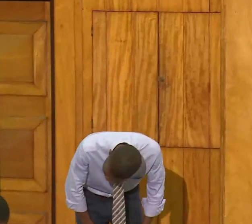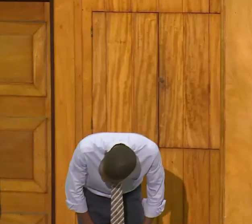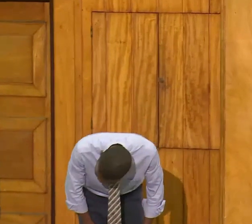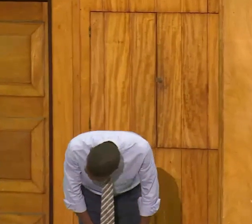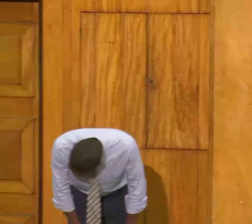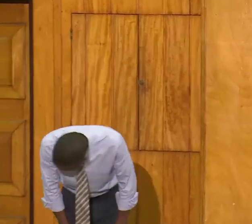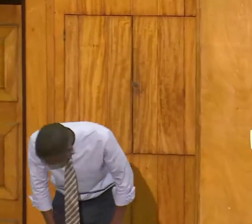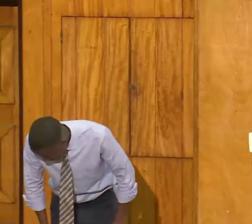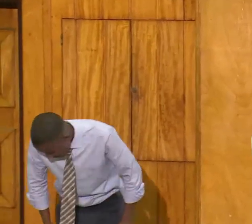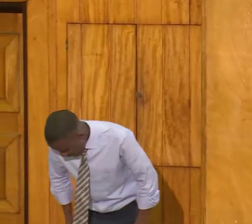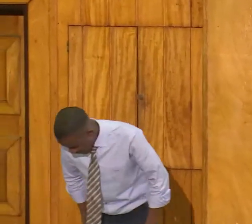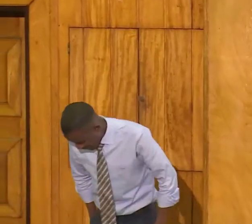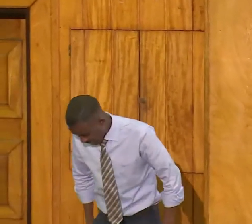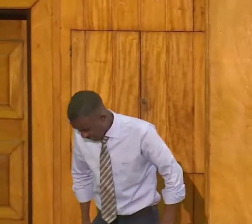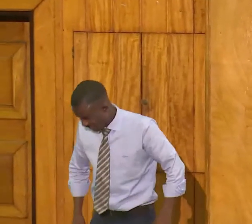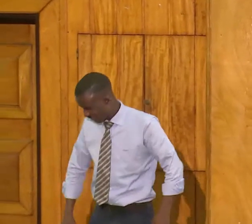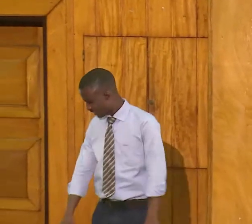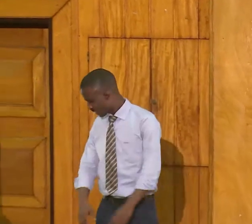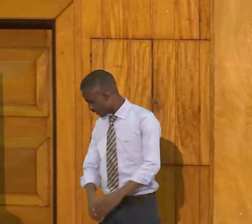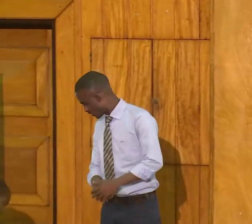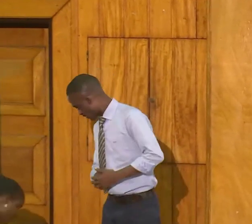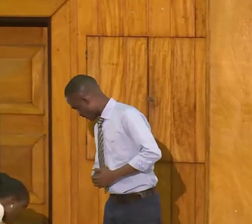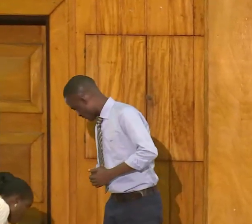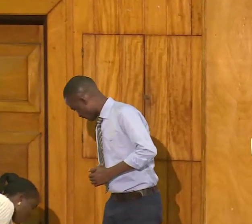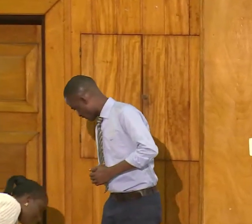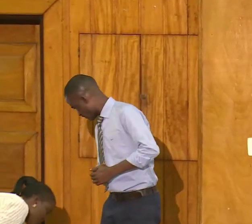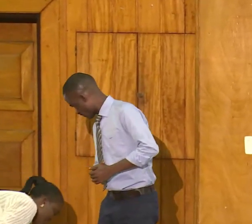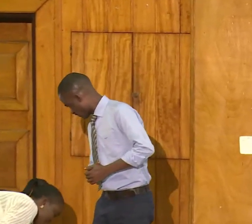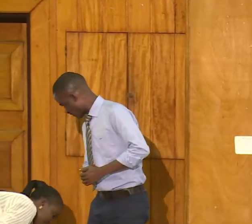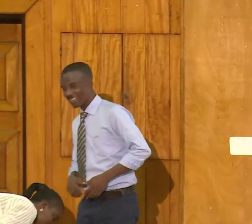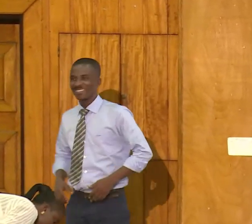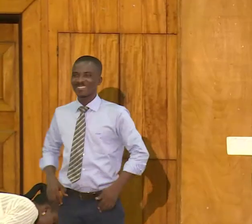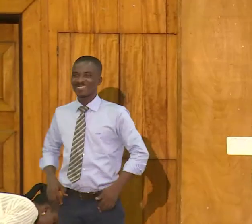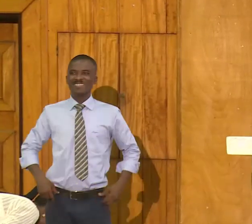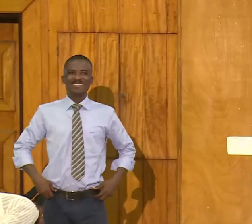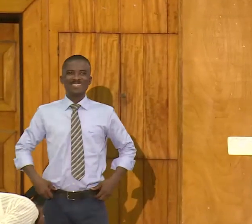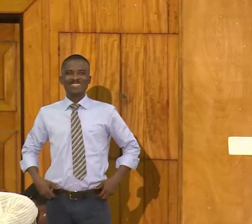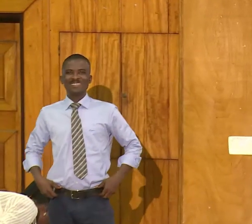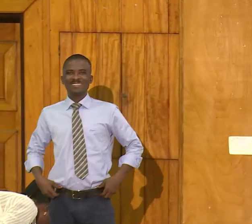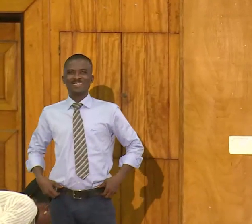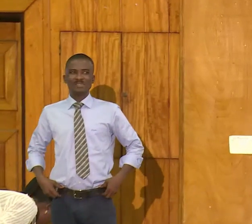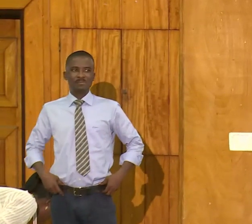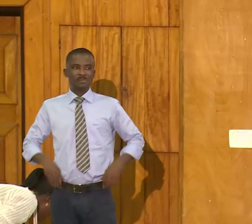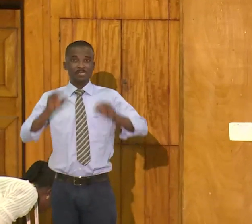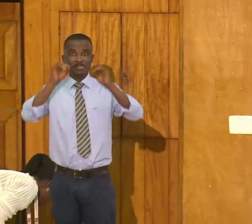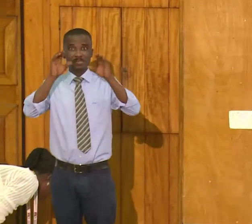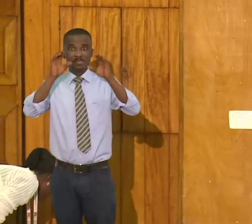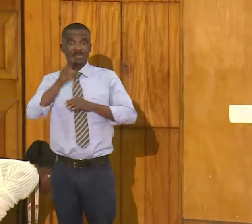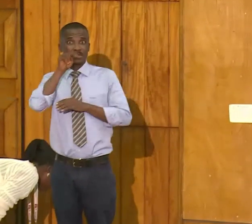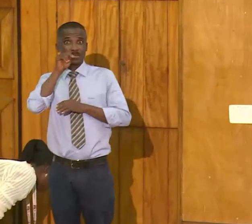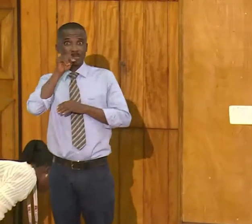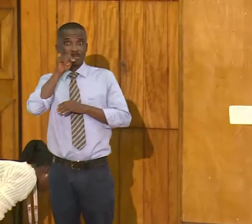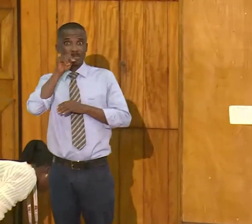USAID. Was not my current position. I'm currently in academia. I teach at the Niger Delta Institute